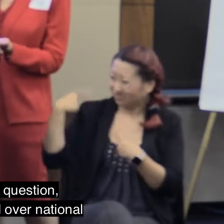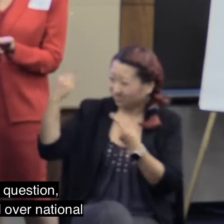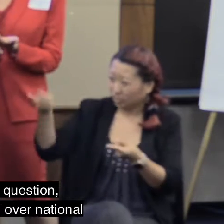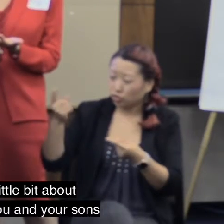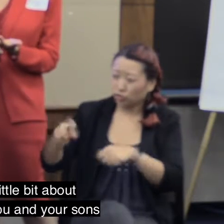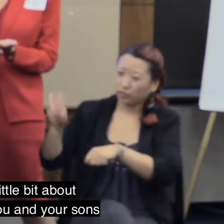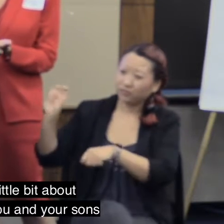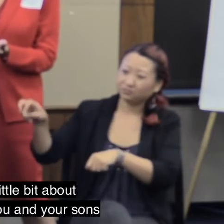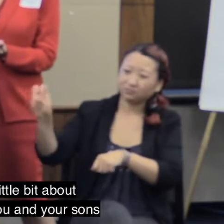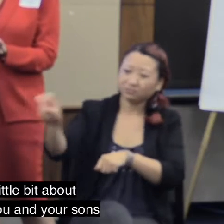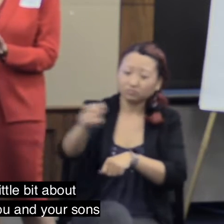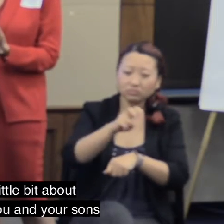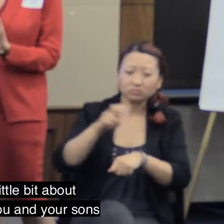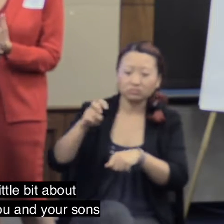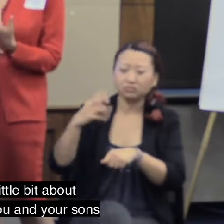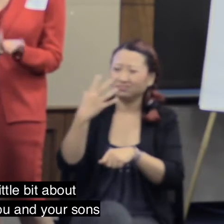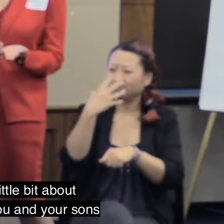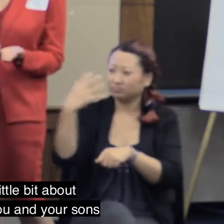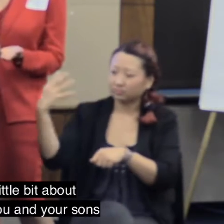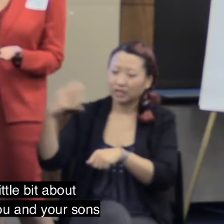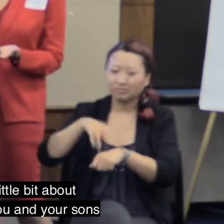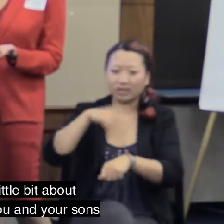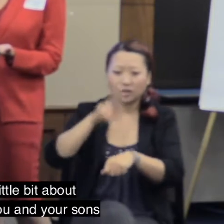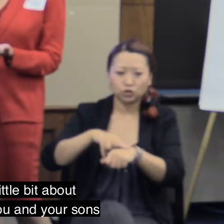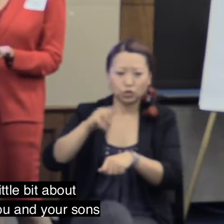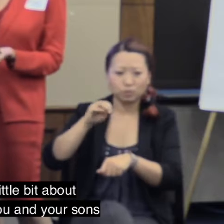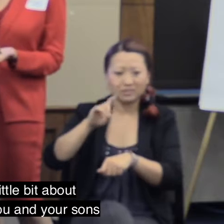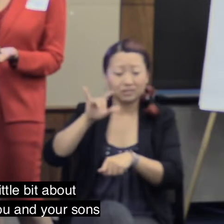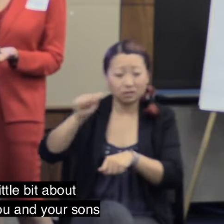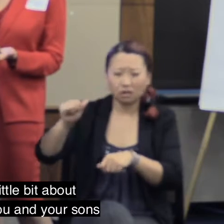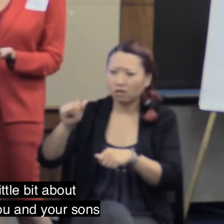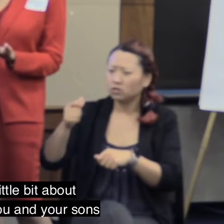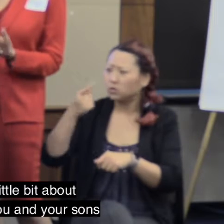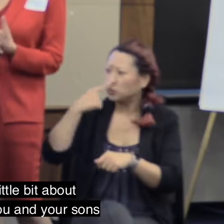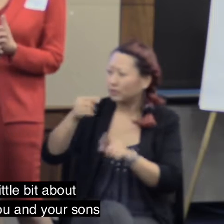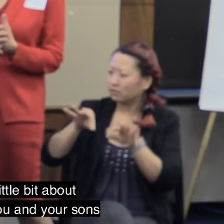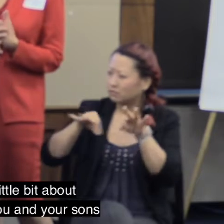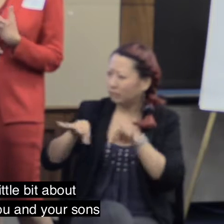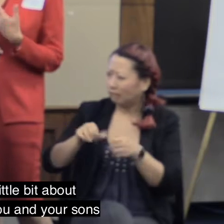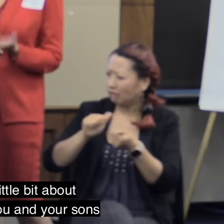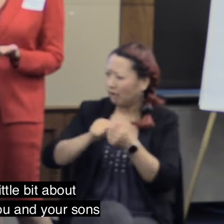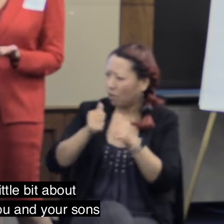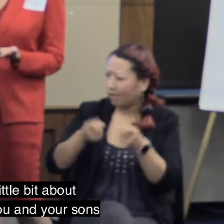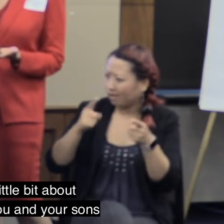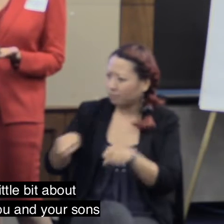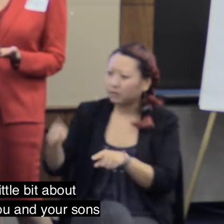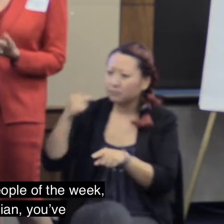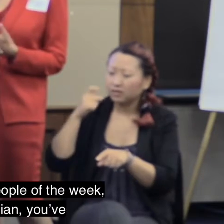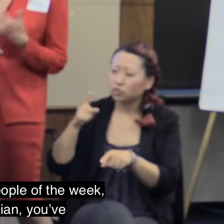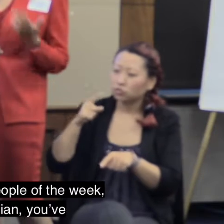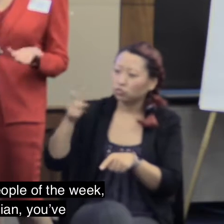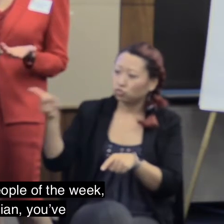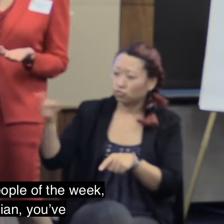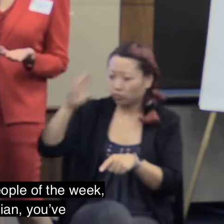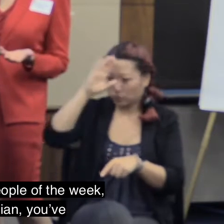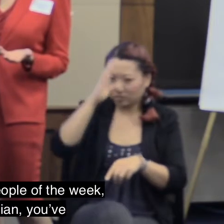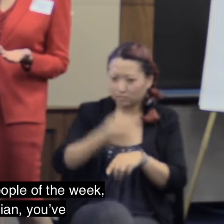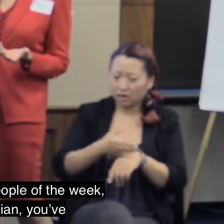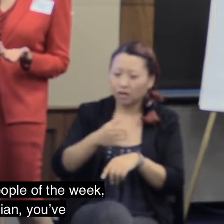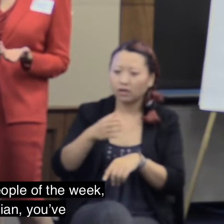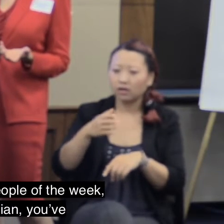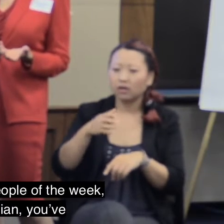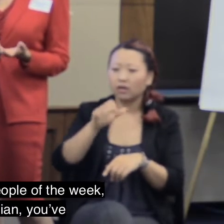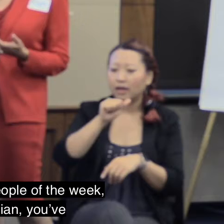over national media. So can you tell us a little bit about how that happened? Because you and your sons were ABC Men of the